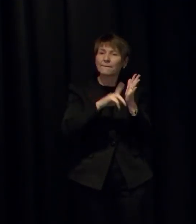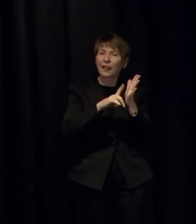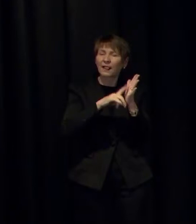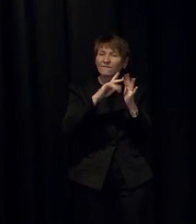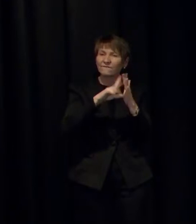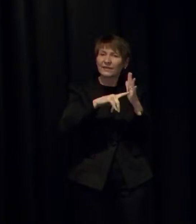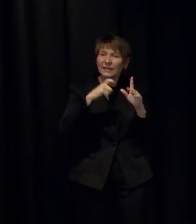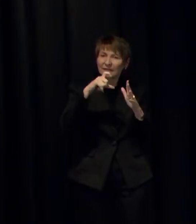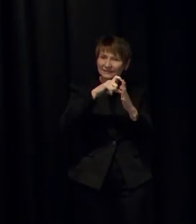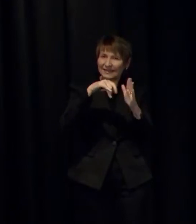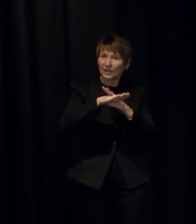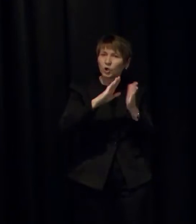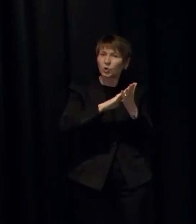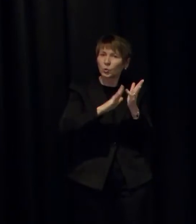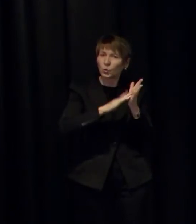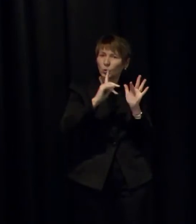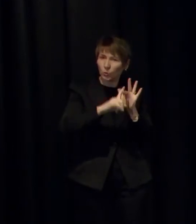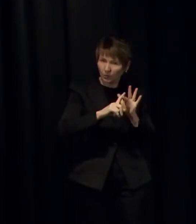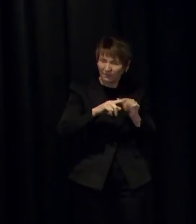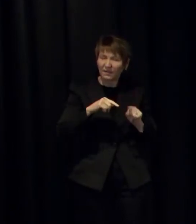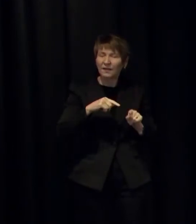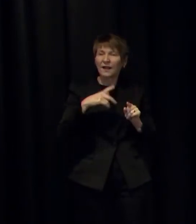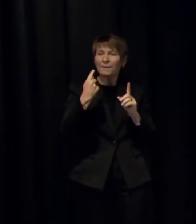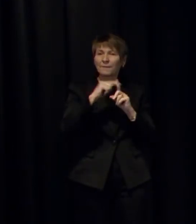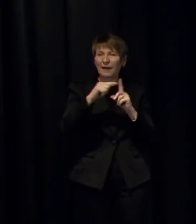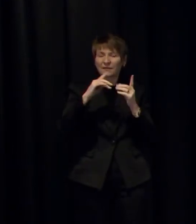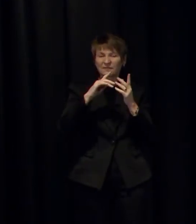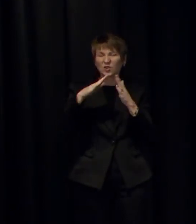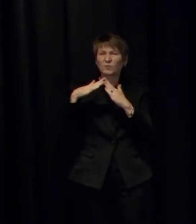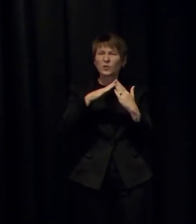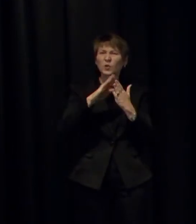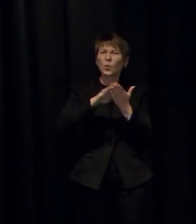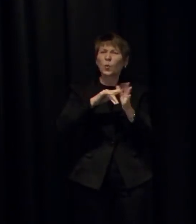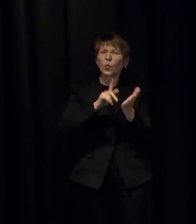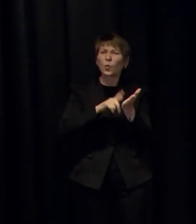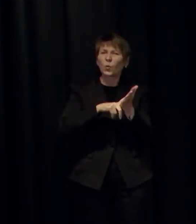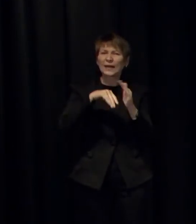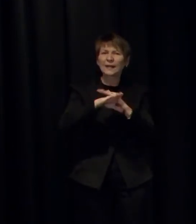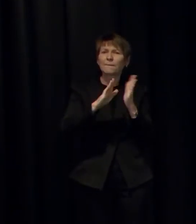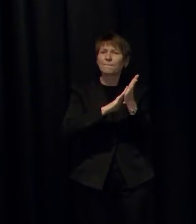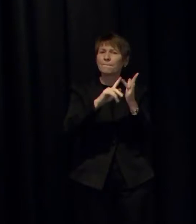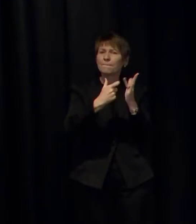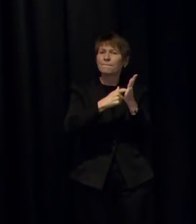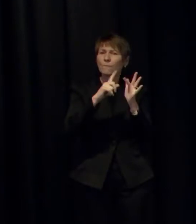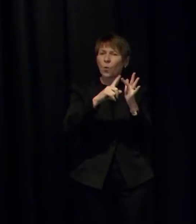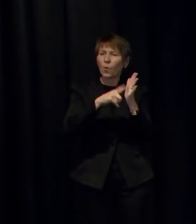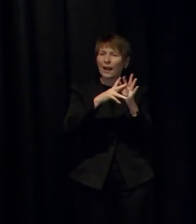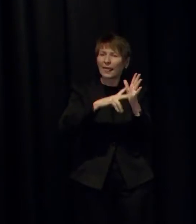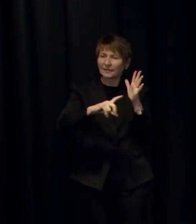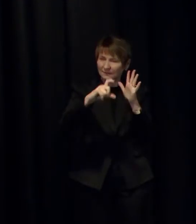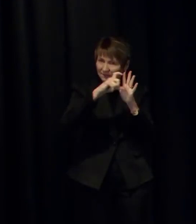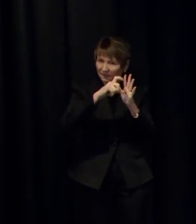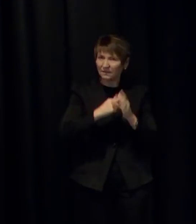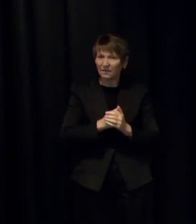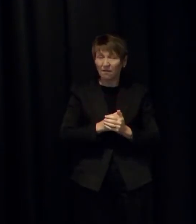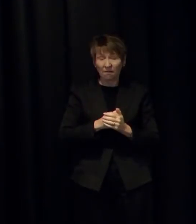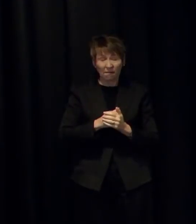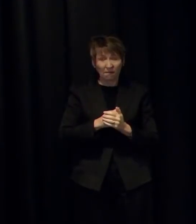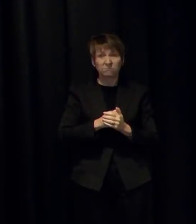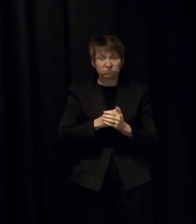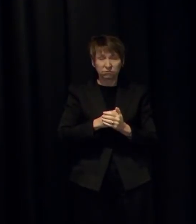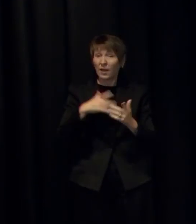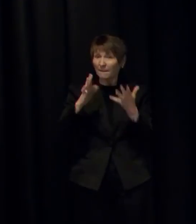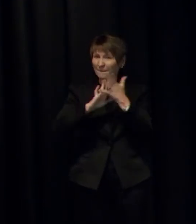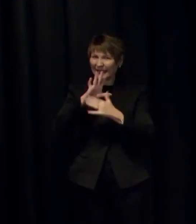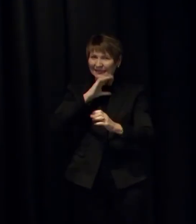Hume, and Faulkner Community Hall in Moreland. And it's a big week of neighbourhood mini-pops, as my